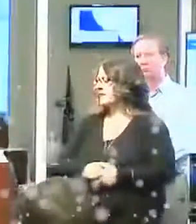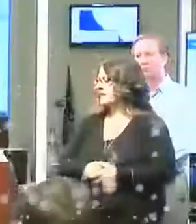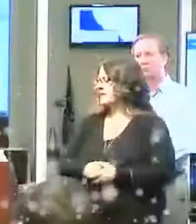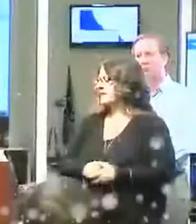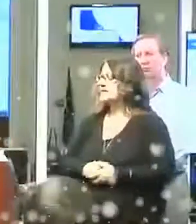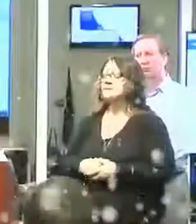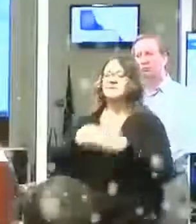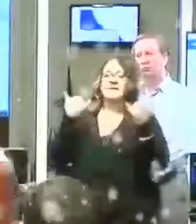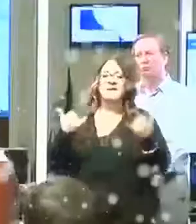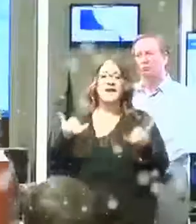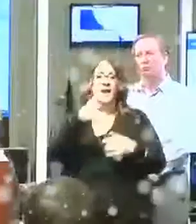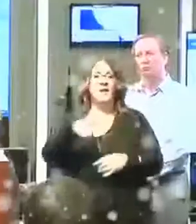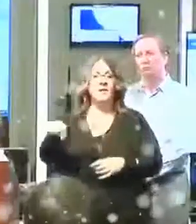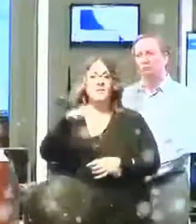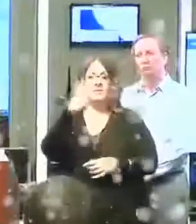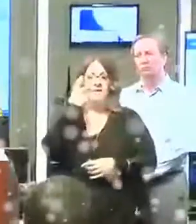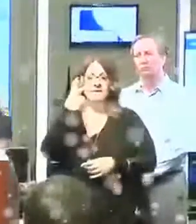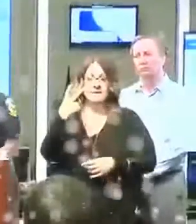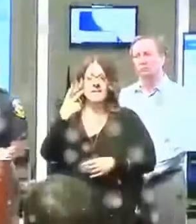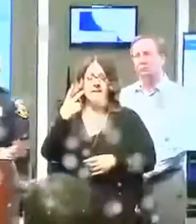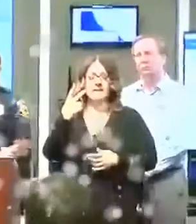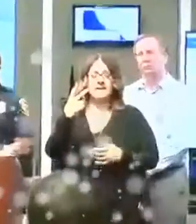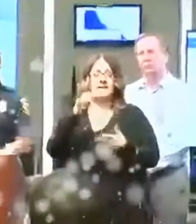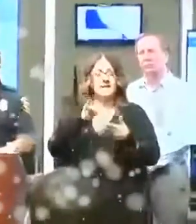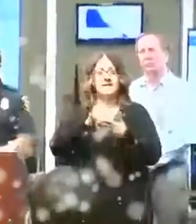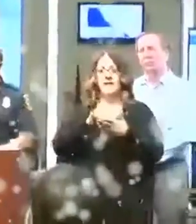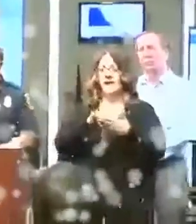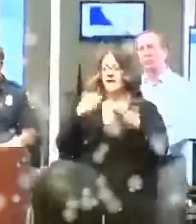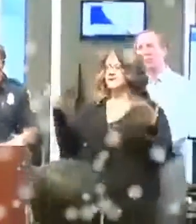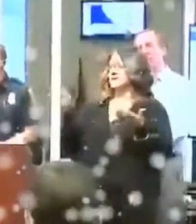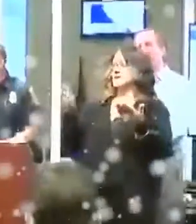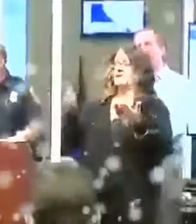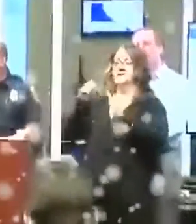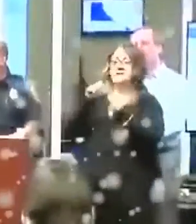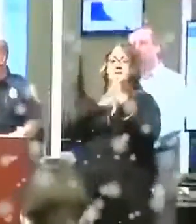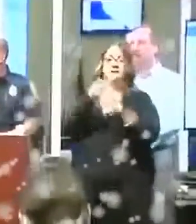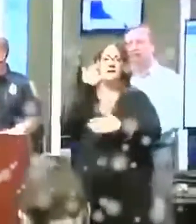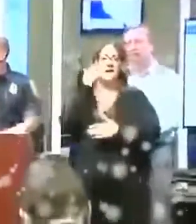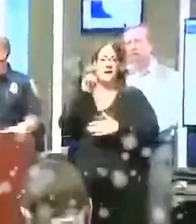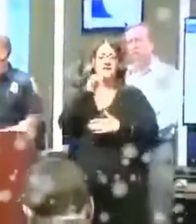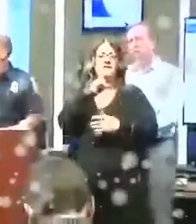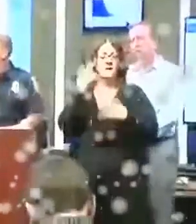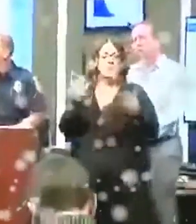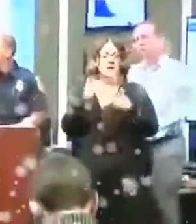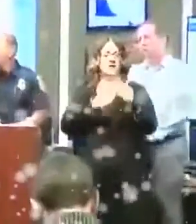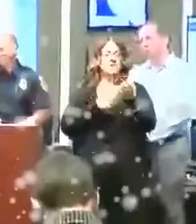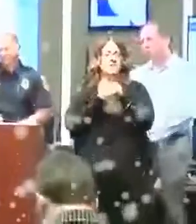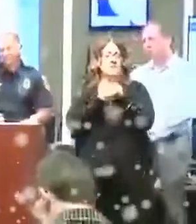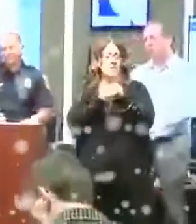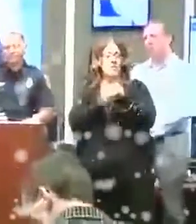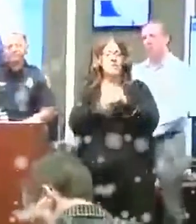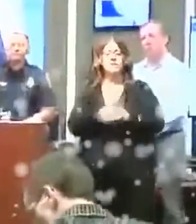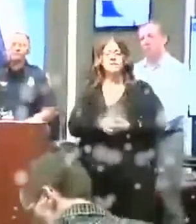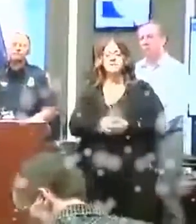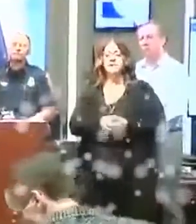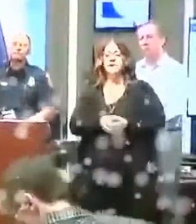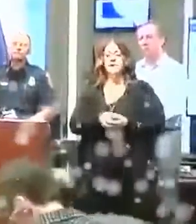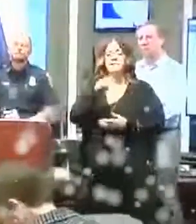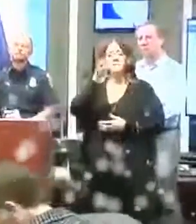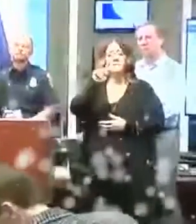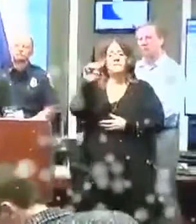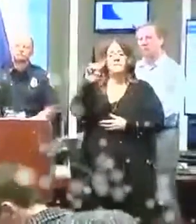Okay, so you can see that really the full power of the state of California has been made available in support of